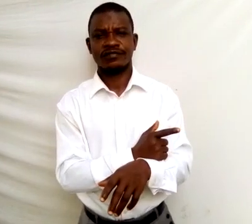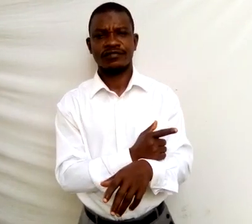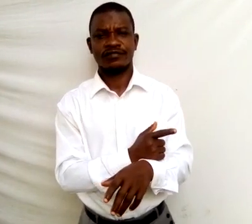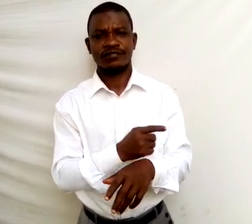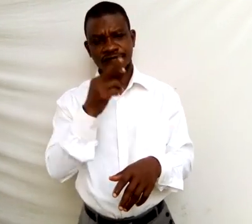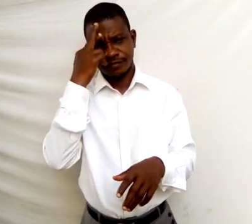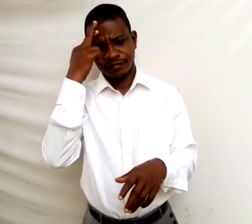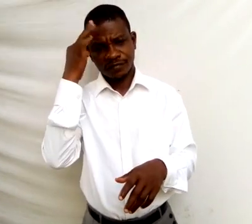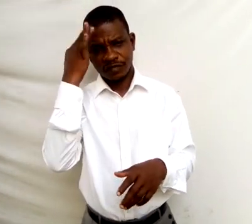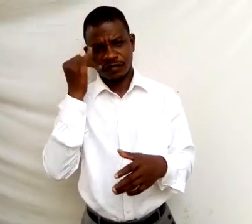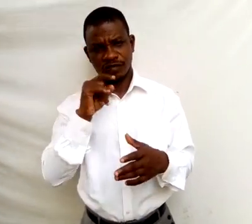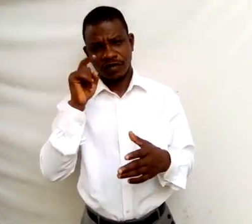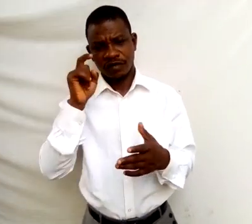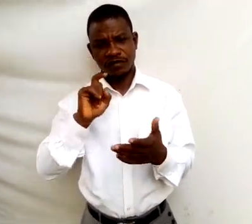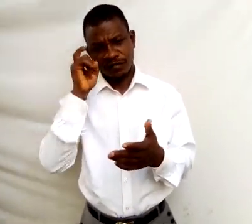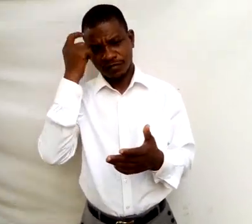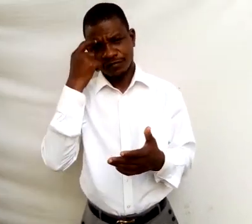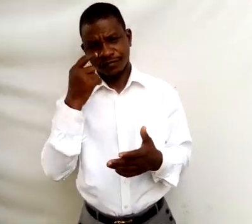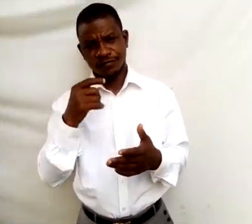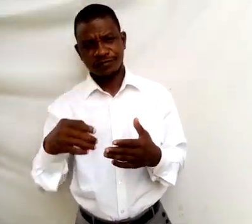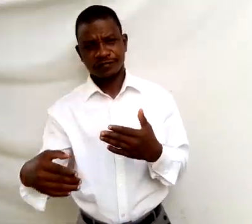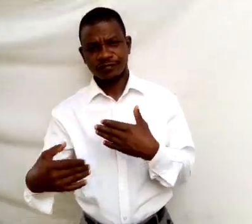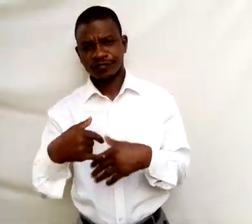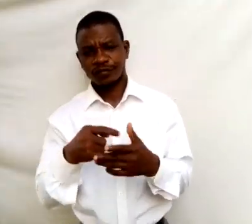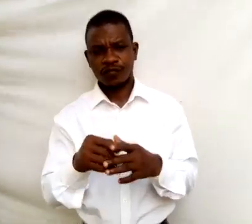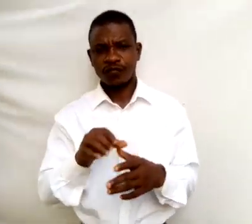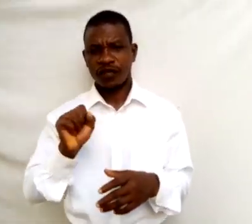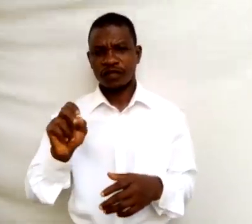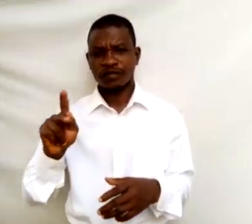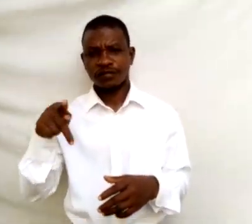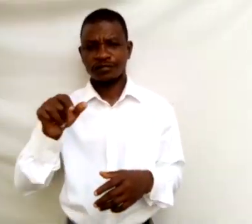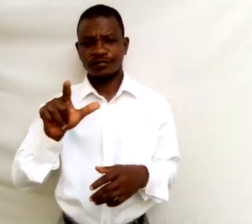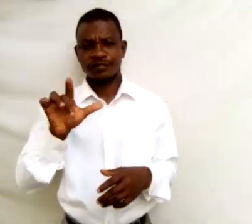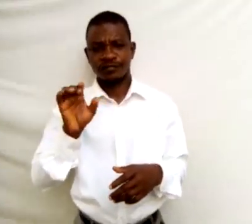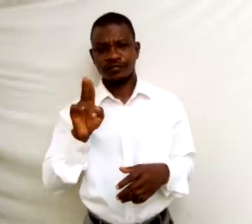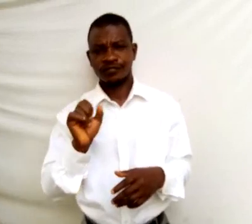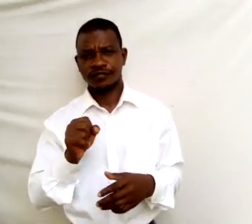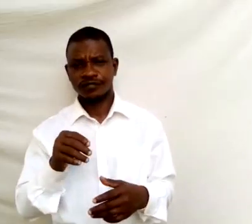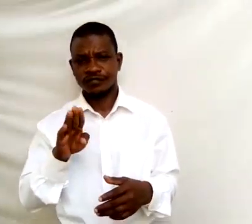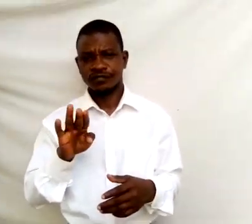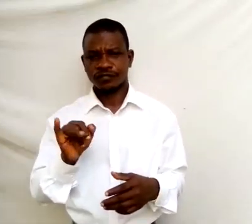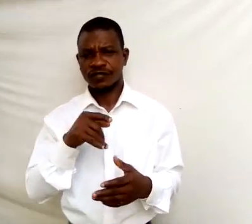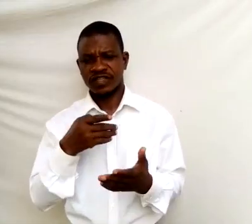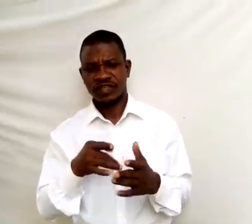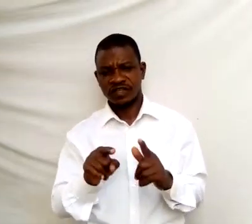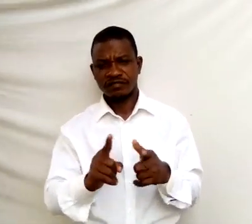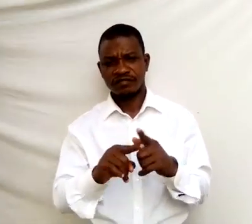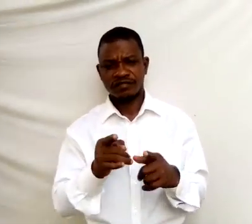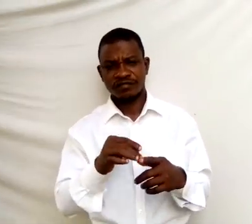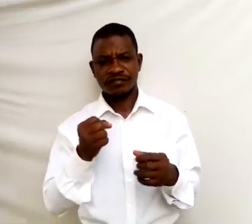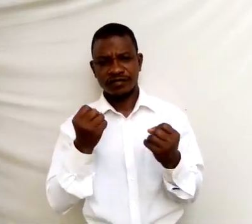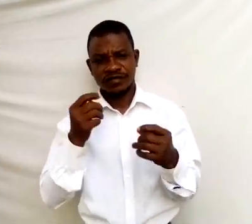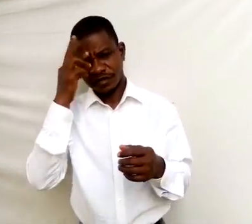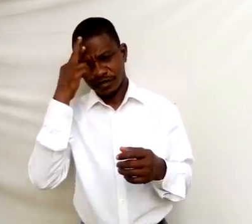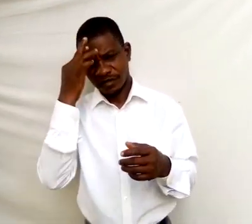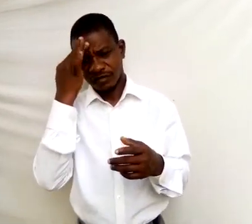Reasons why governments embark on surplus budget. There are several reasons why governments